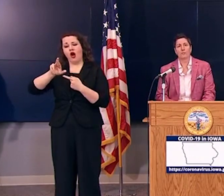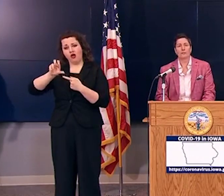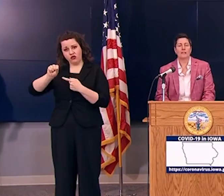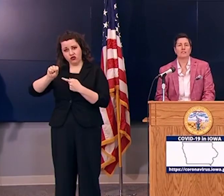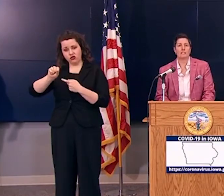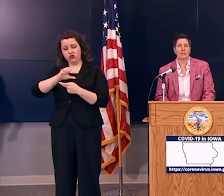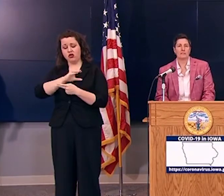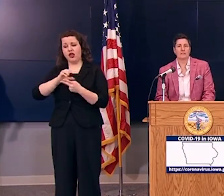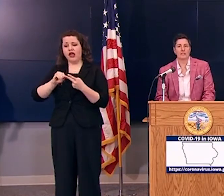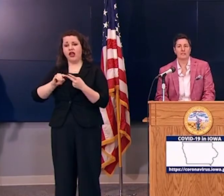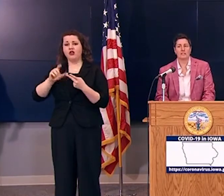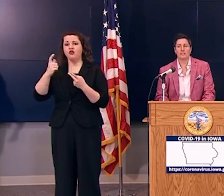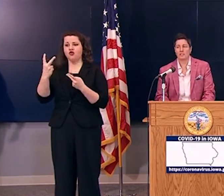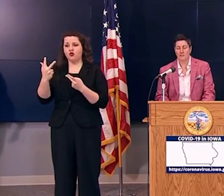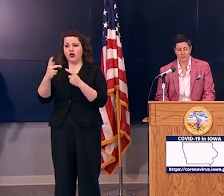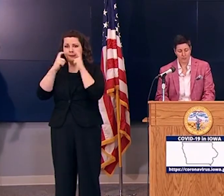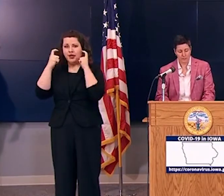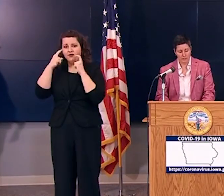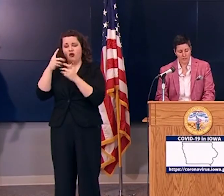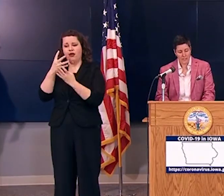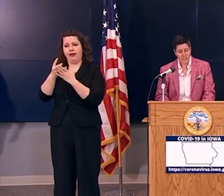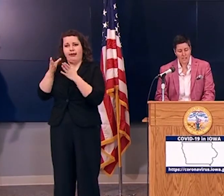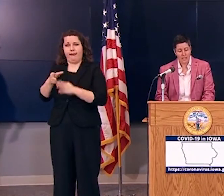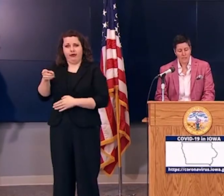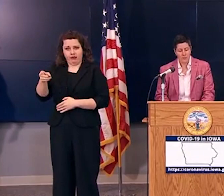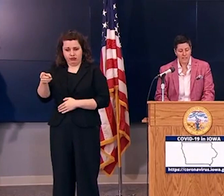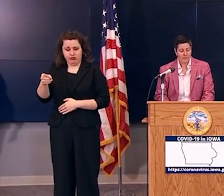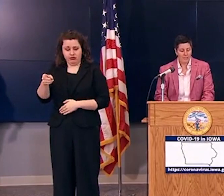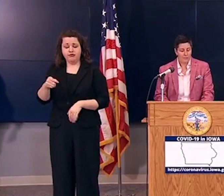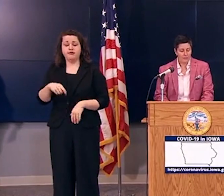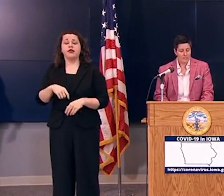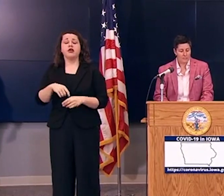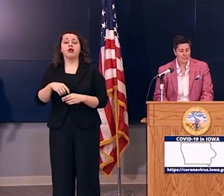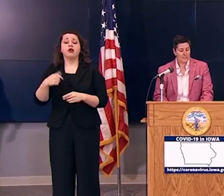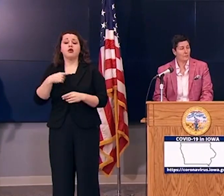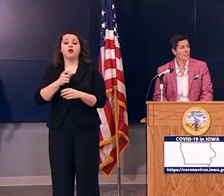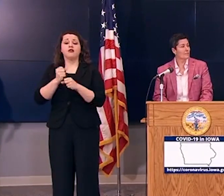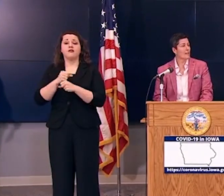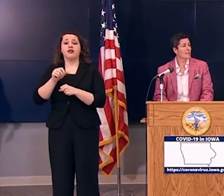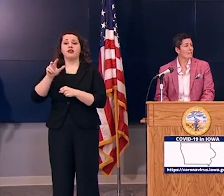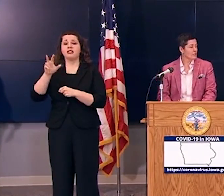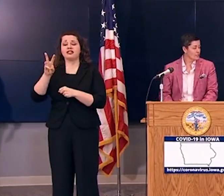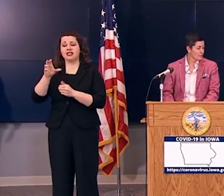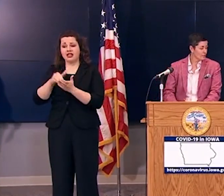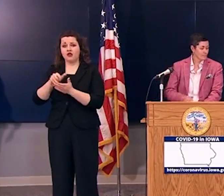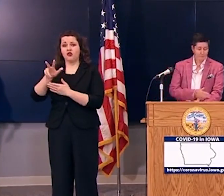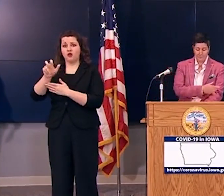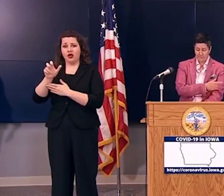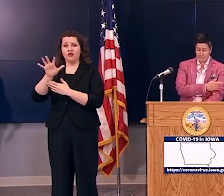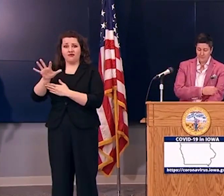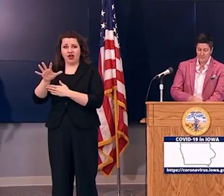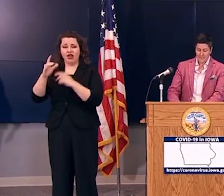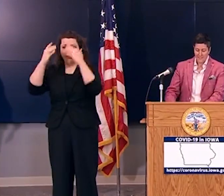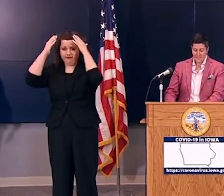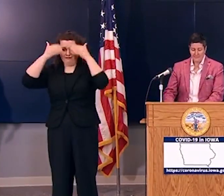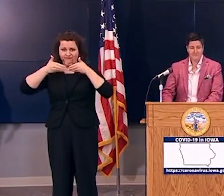prisons and 3 masks to inmates in each of our prisons. We have made 6,305 face shields.